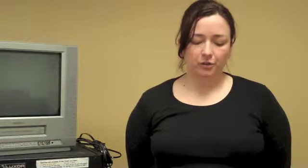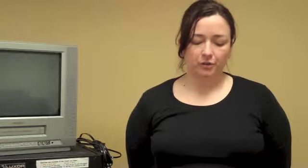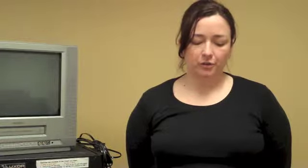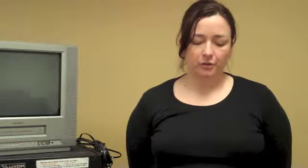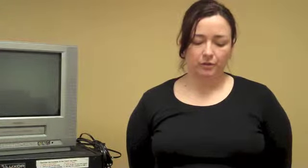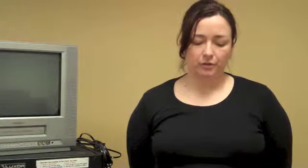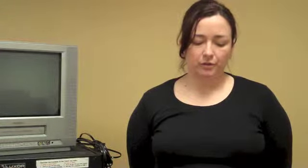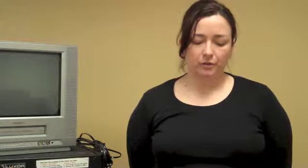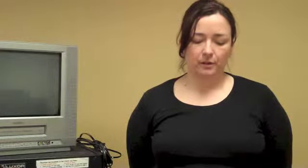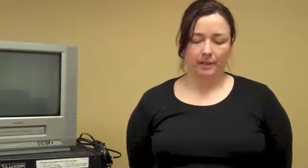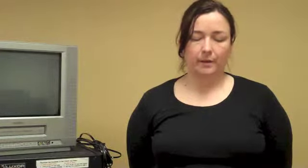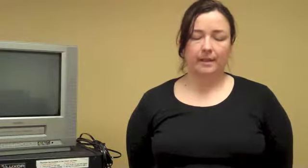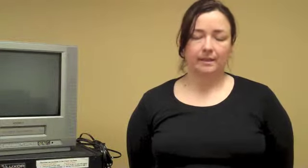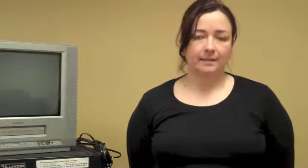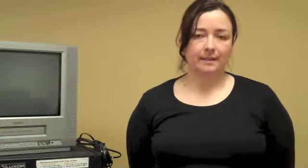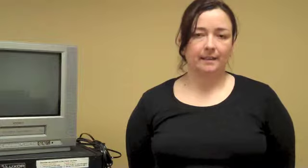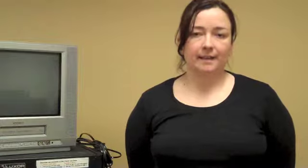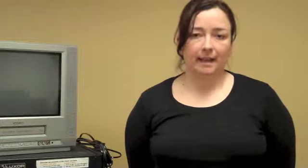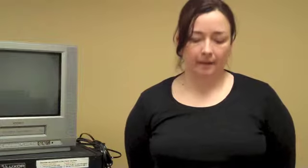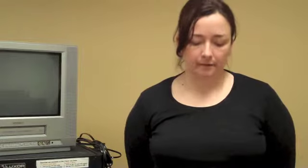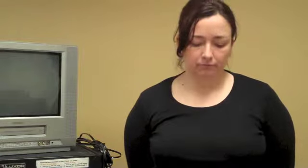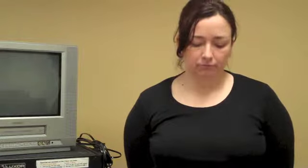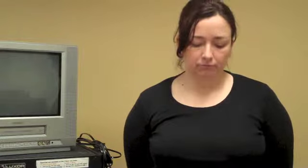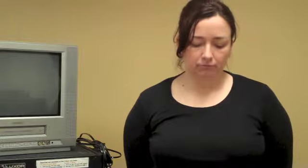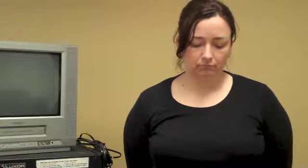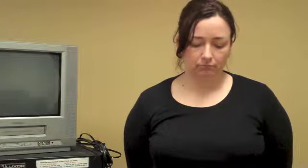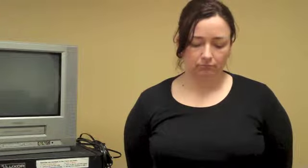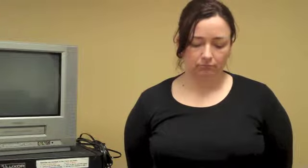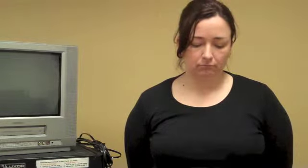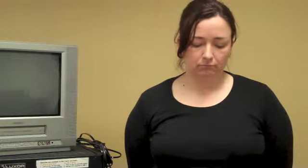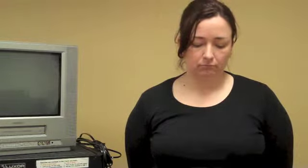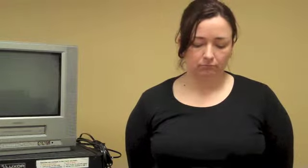much liquid is in the air.